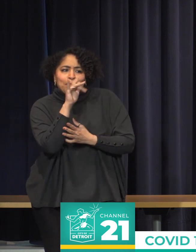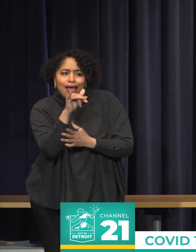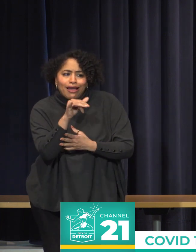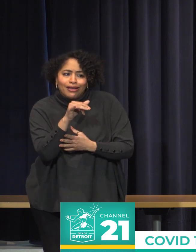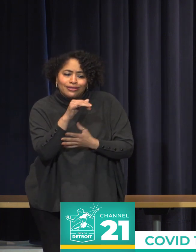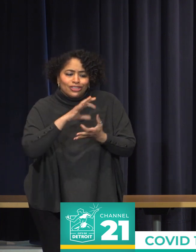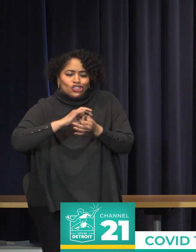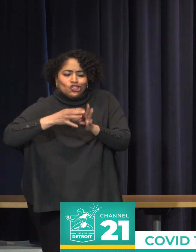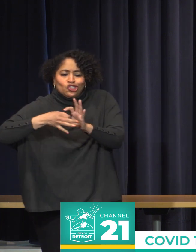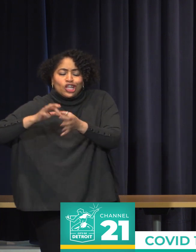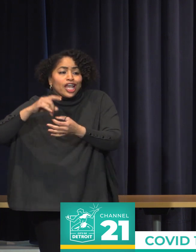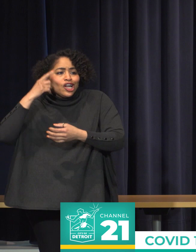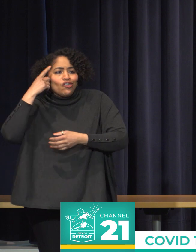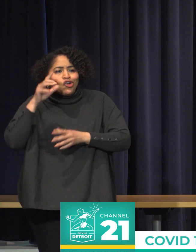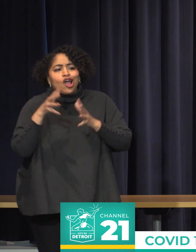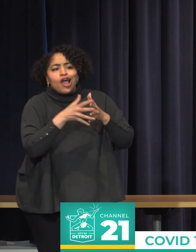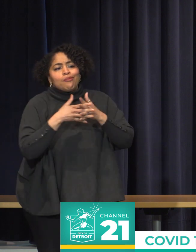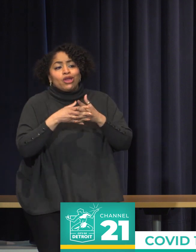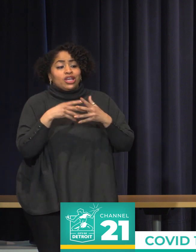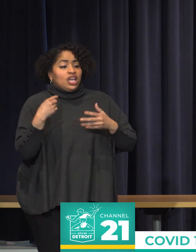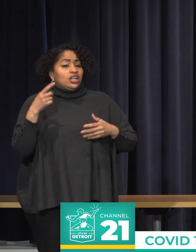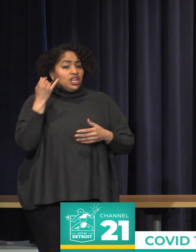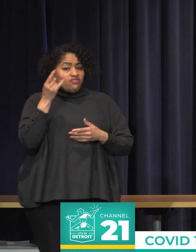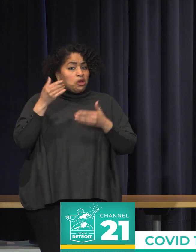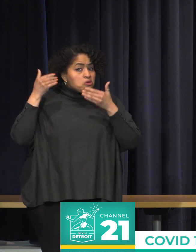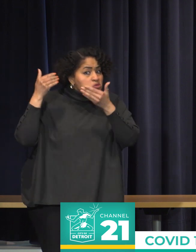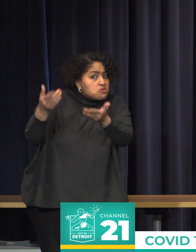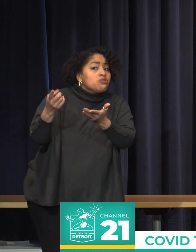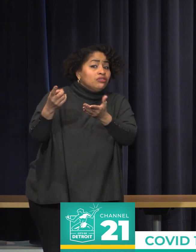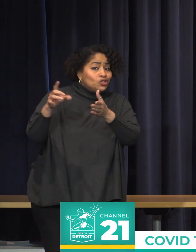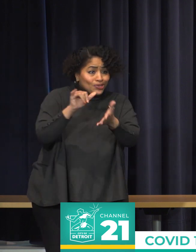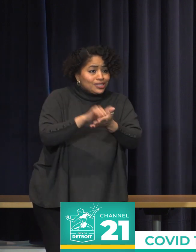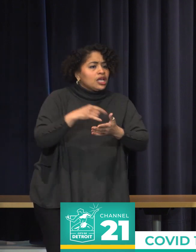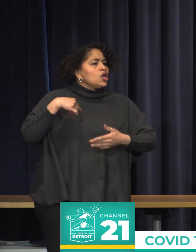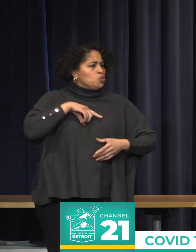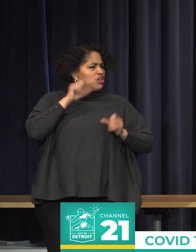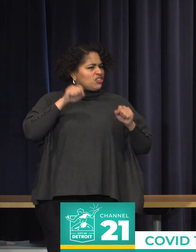that role, we're going to have the resources to fight this thing off, and that's what we're trying to do.